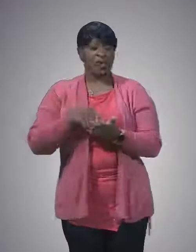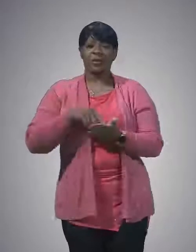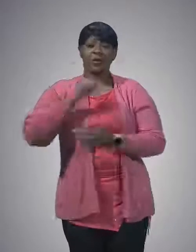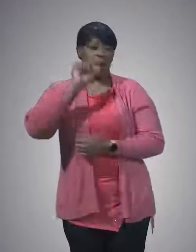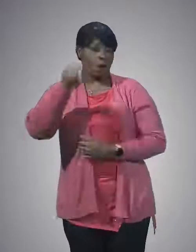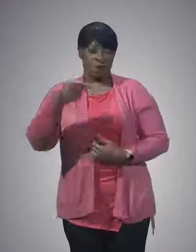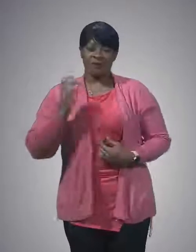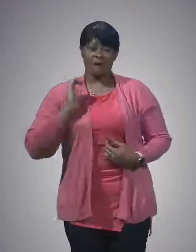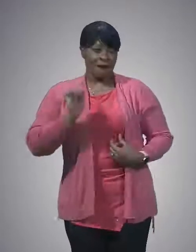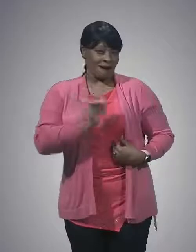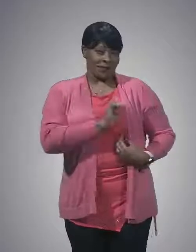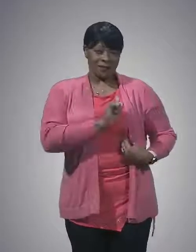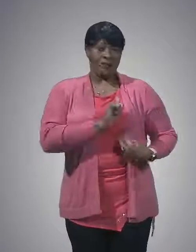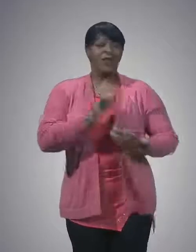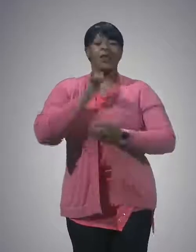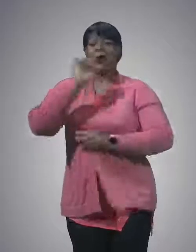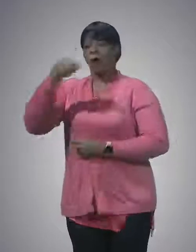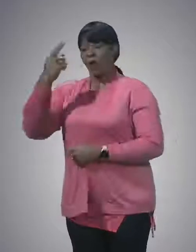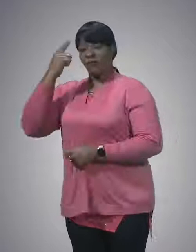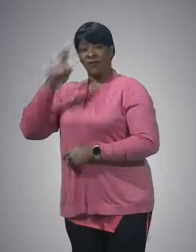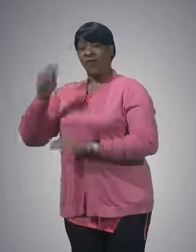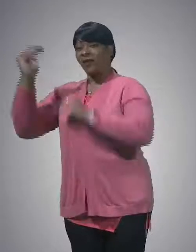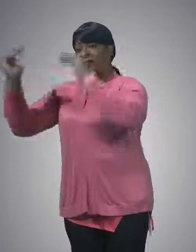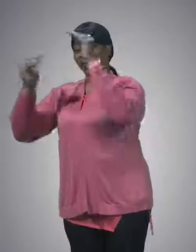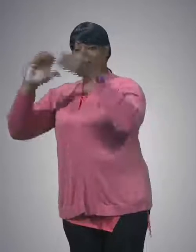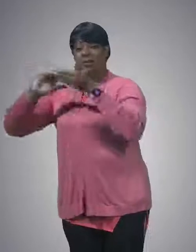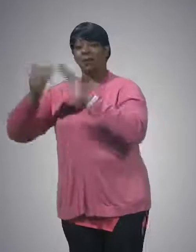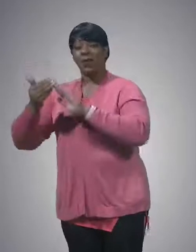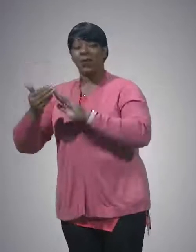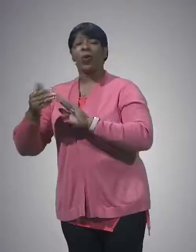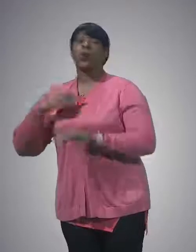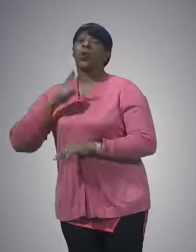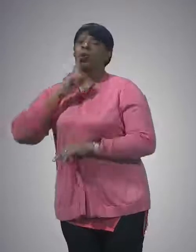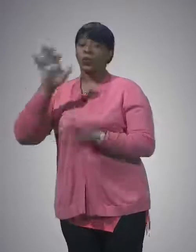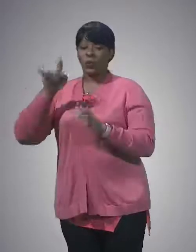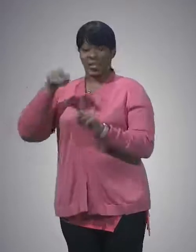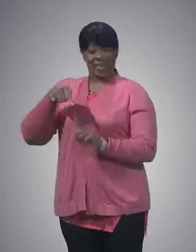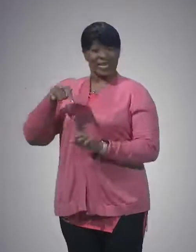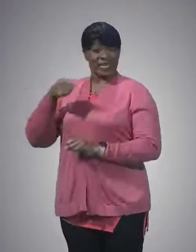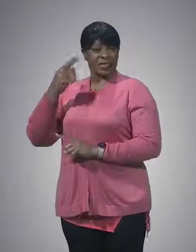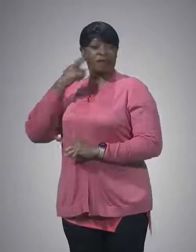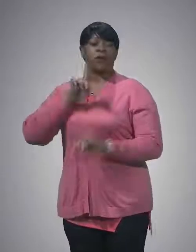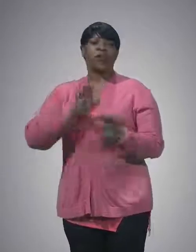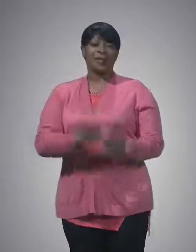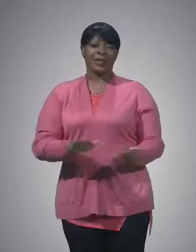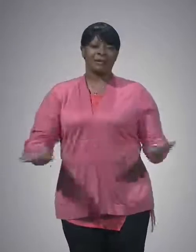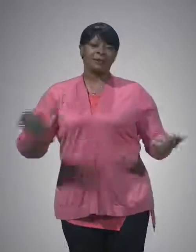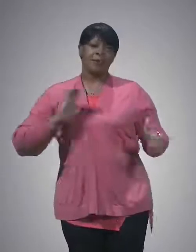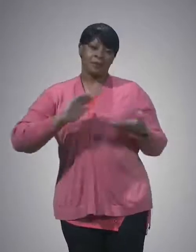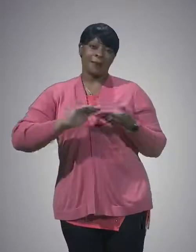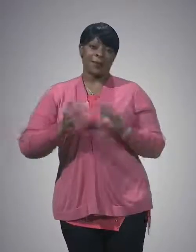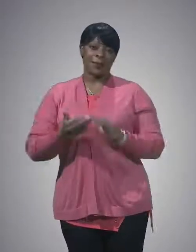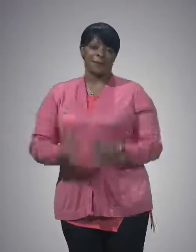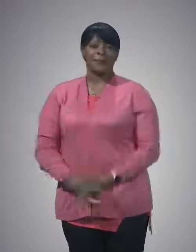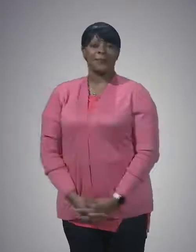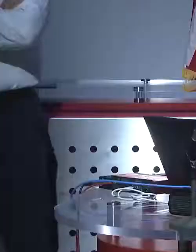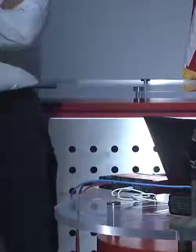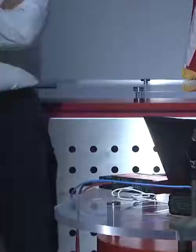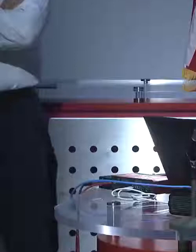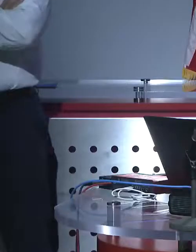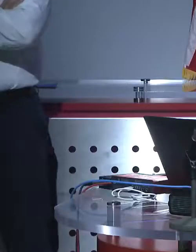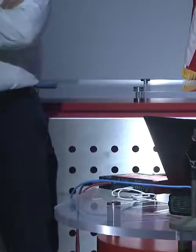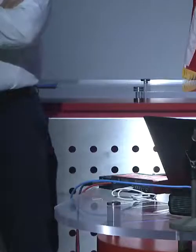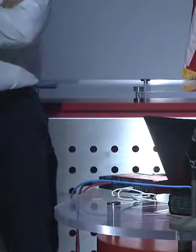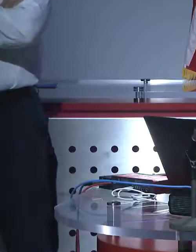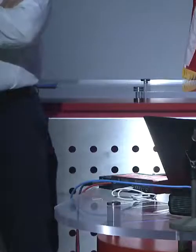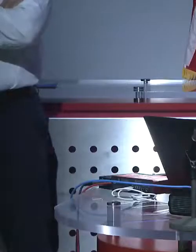not only for ourselves, not only for the adults in the community, but we're really doing this for the kids in our community.